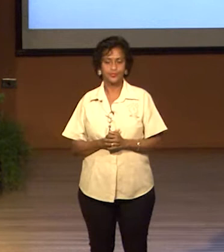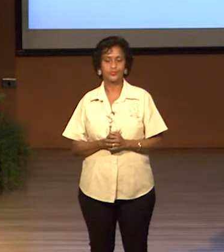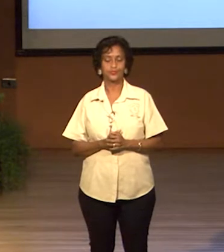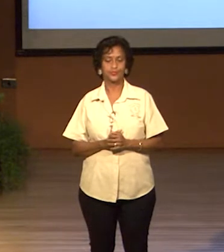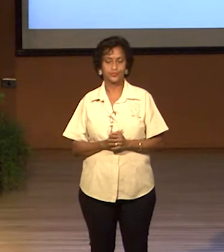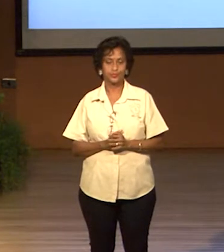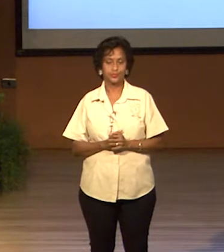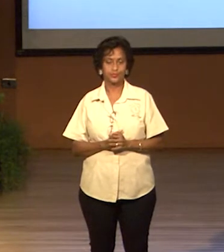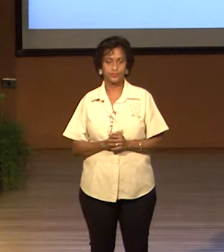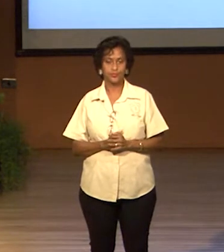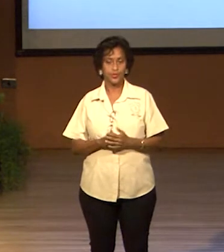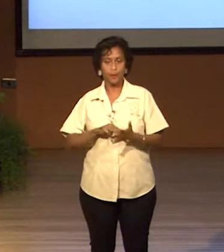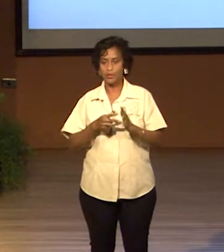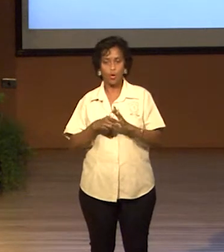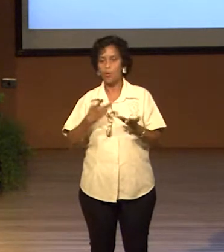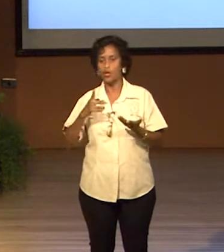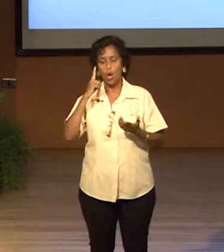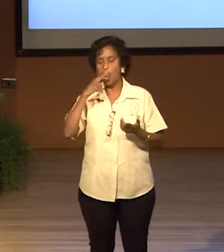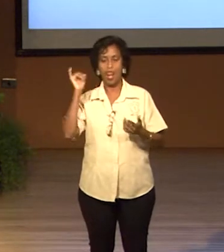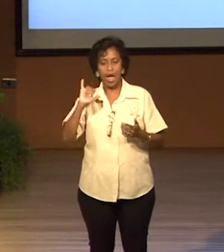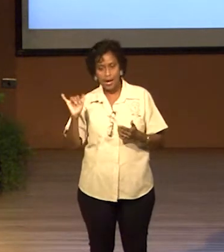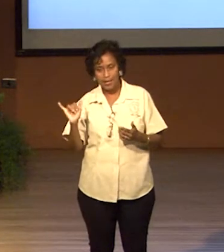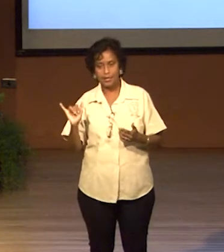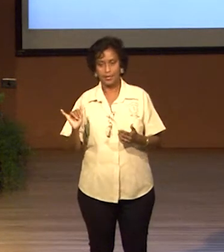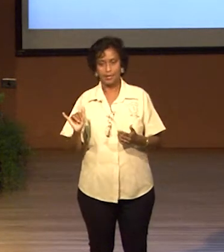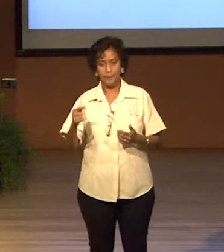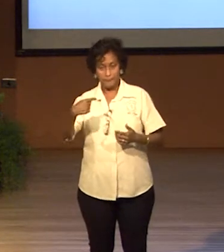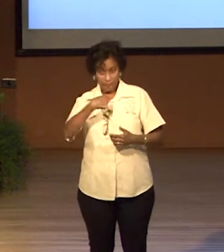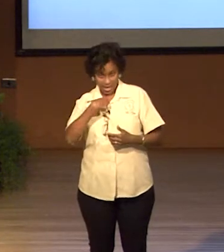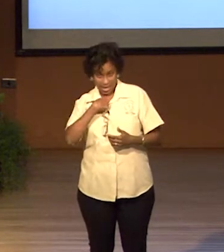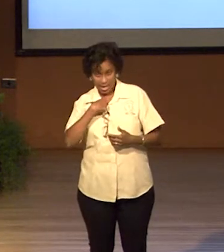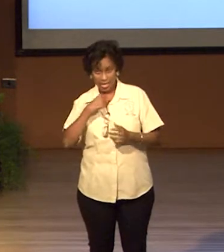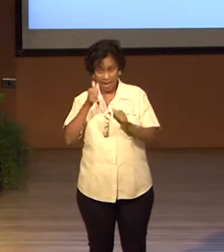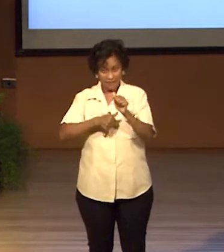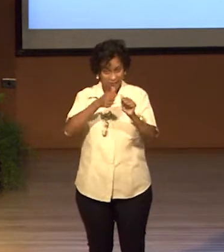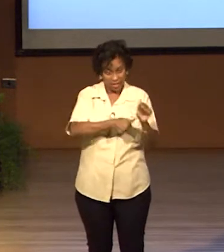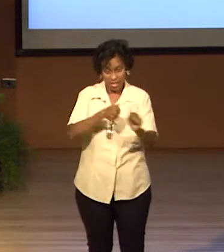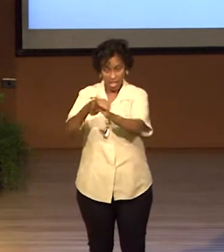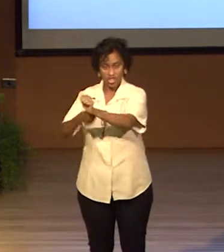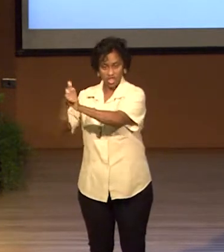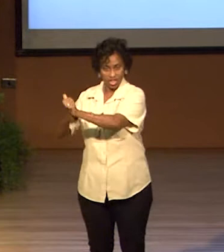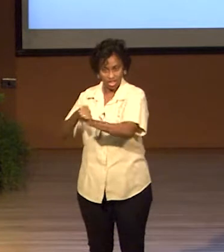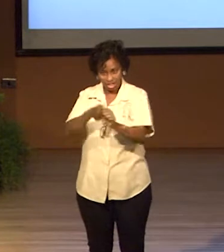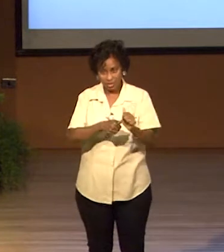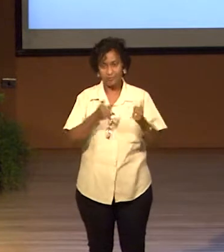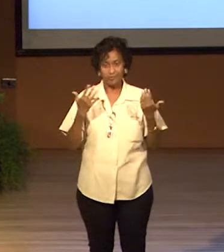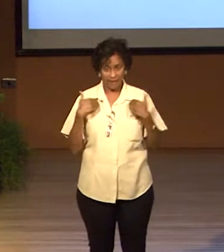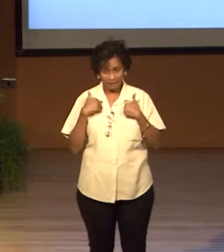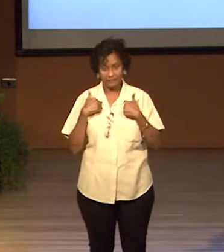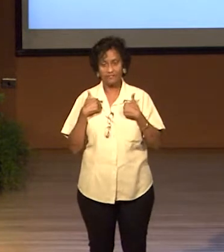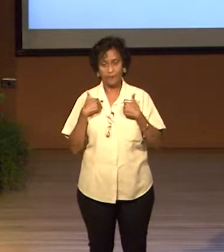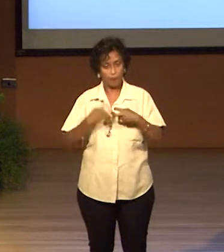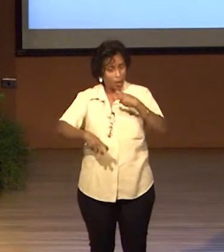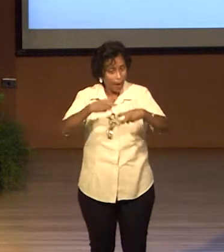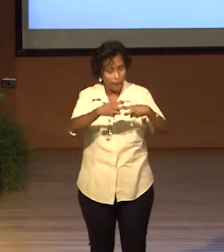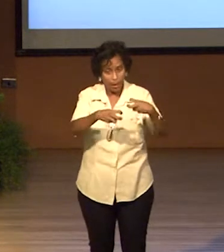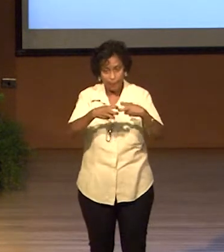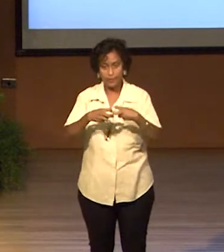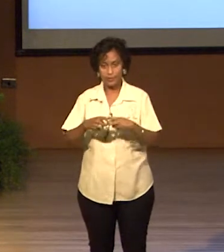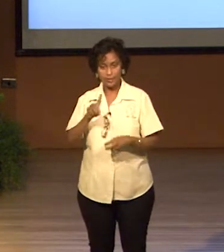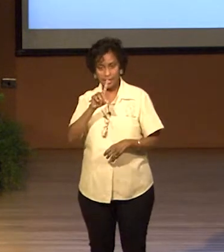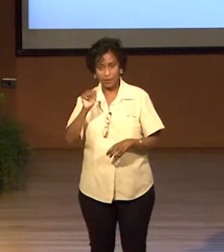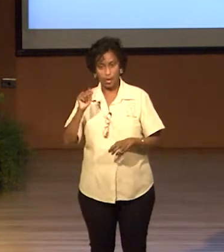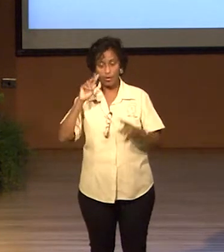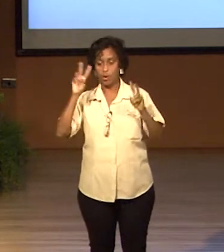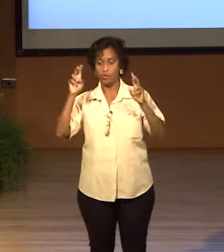disabled, and the idea of normal does not or should not equate with these